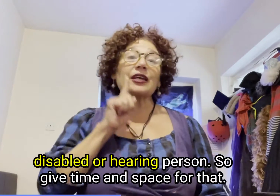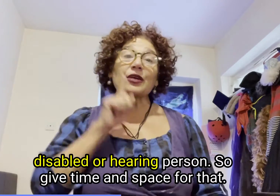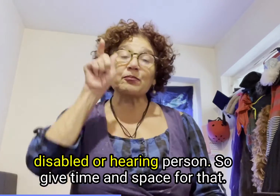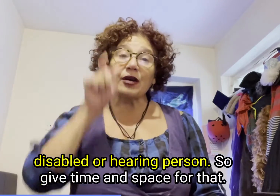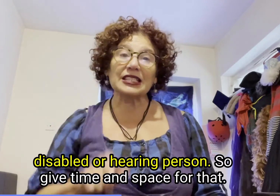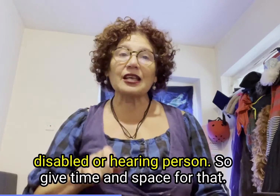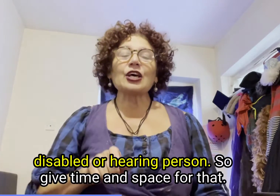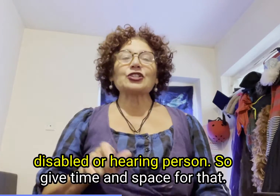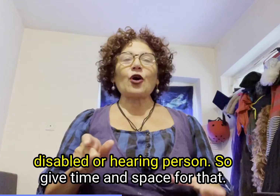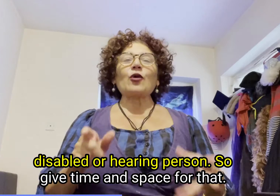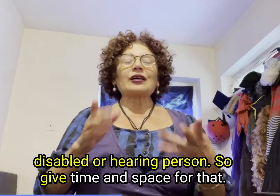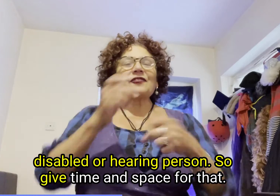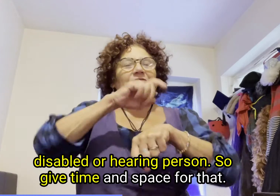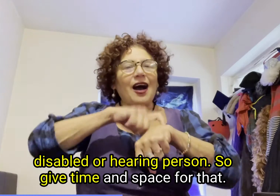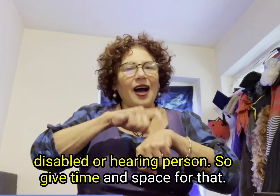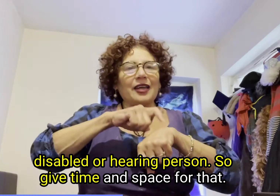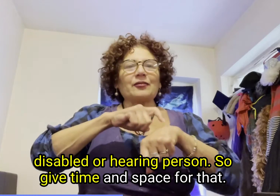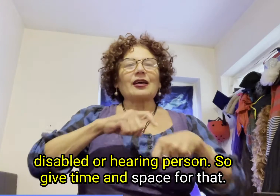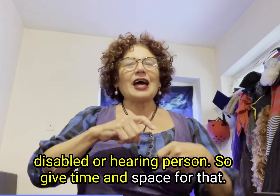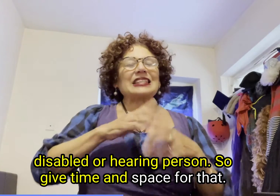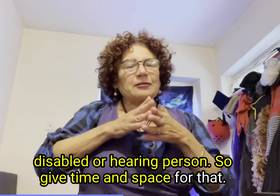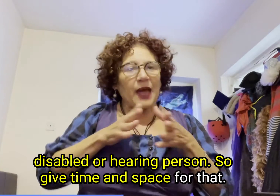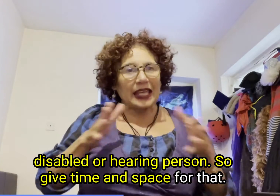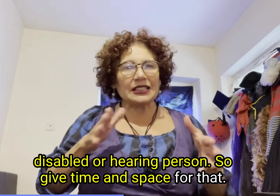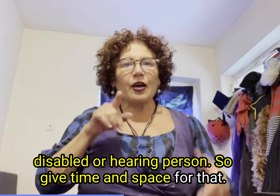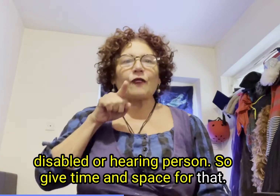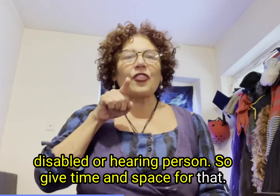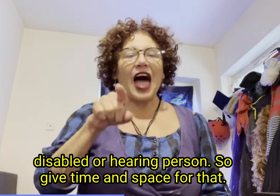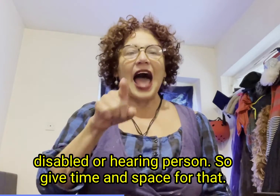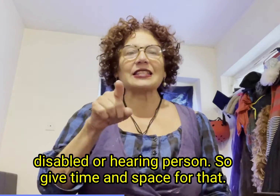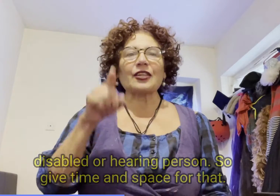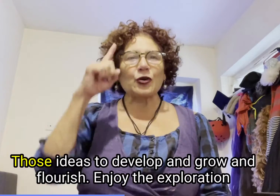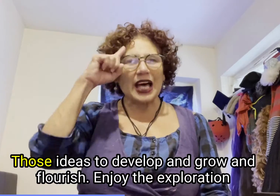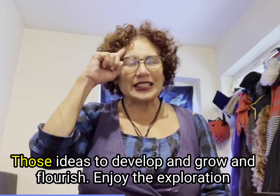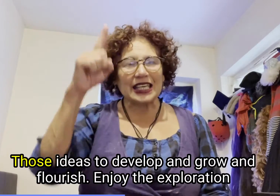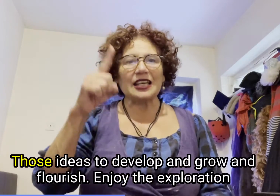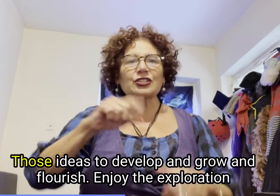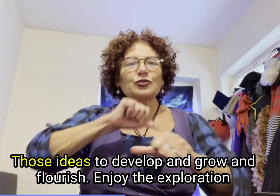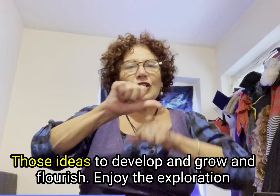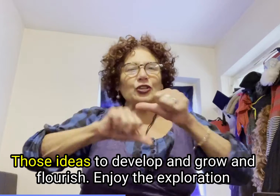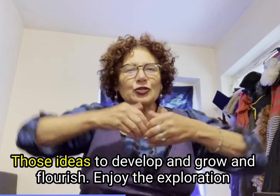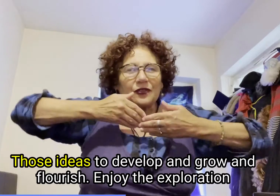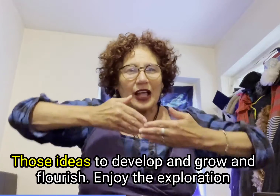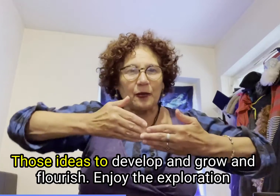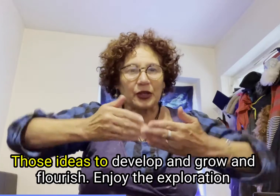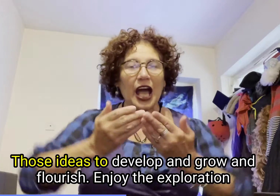hearing person. So give time and space for those ideas to develop